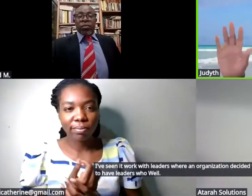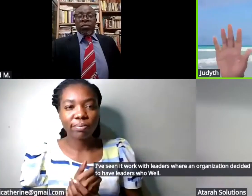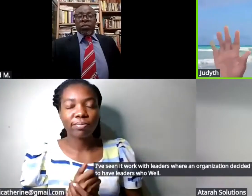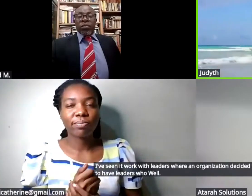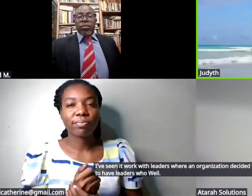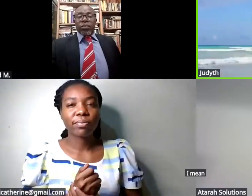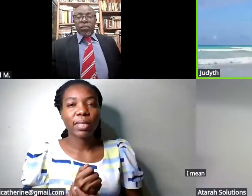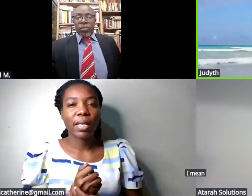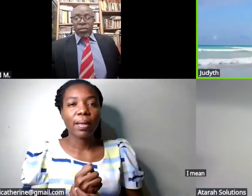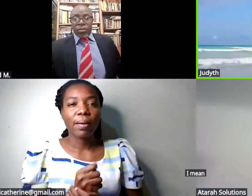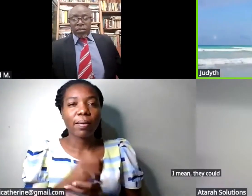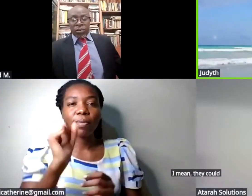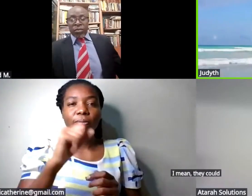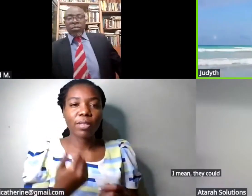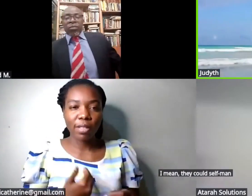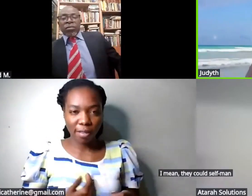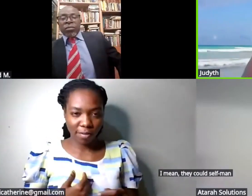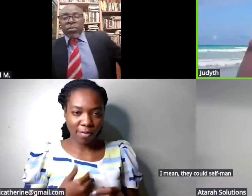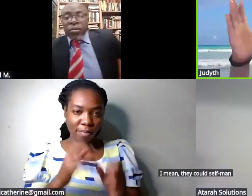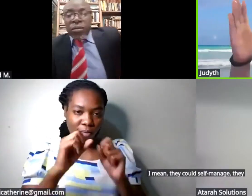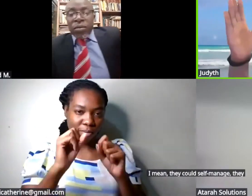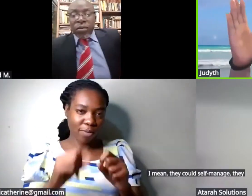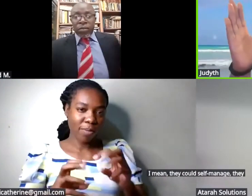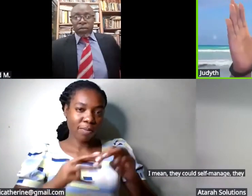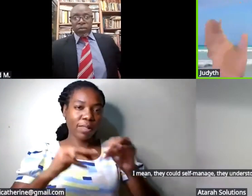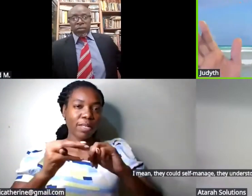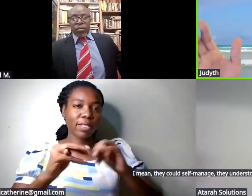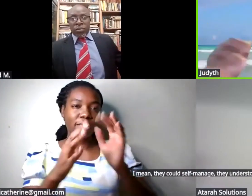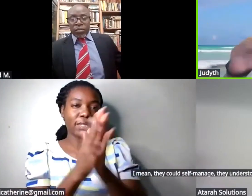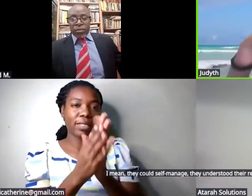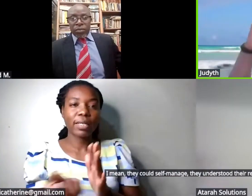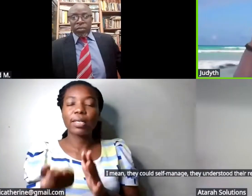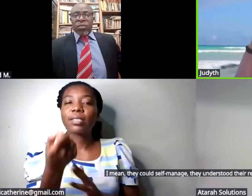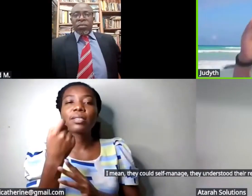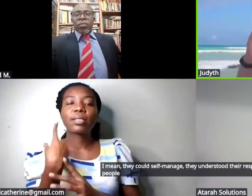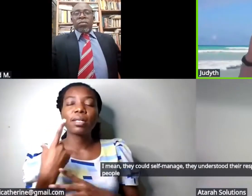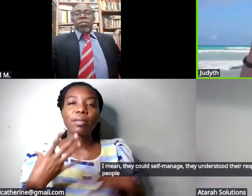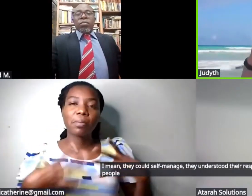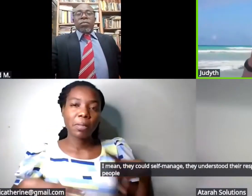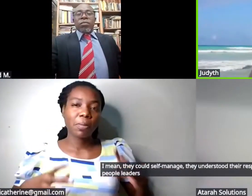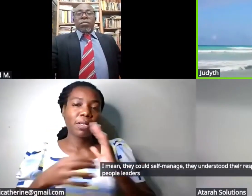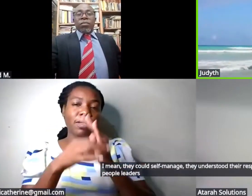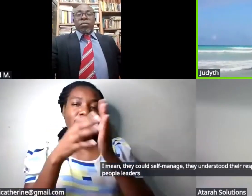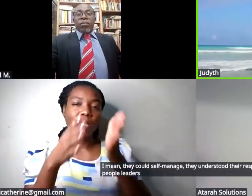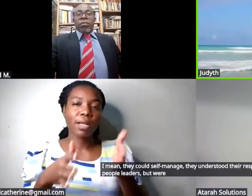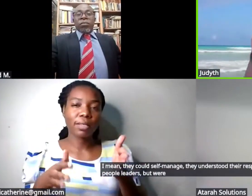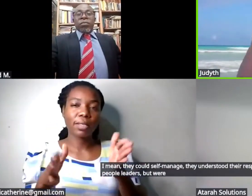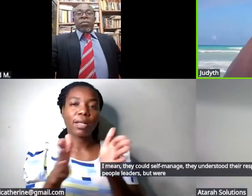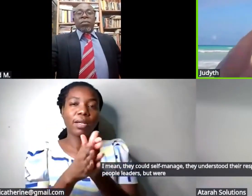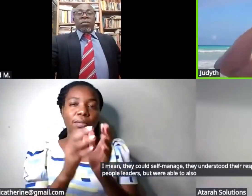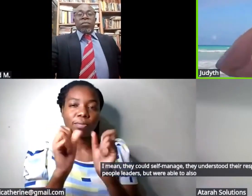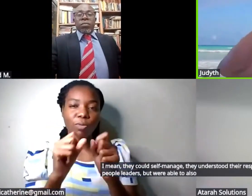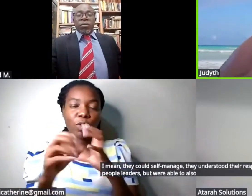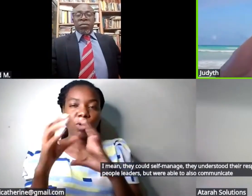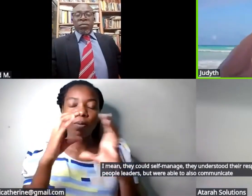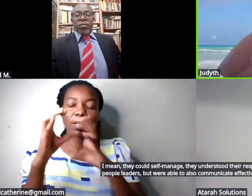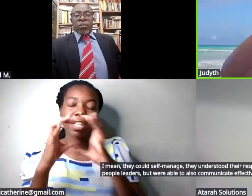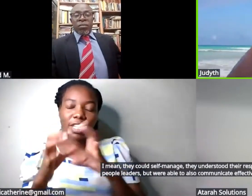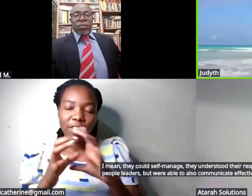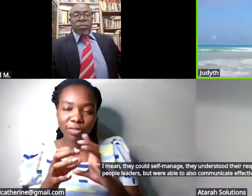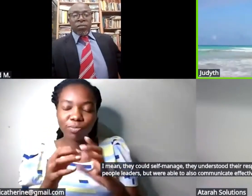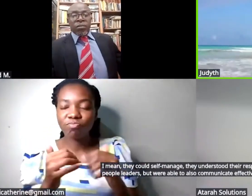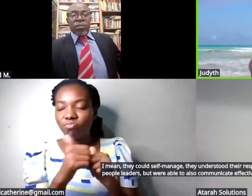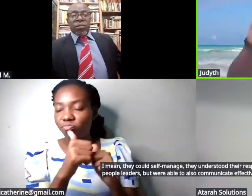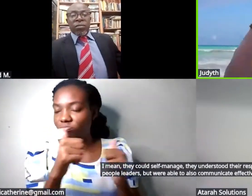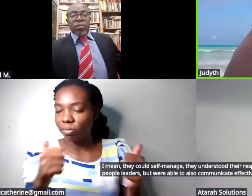could self-manage, they understood their responsibilities as people leaders, but were able to also communicate effectively. They're